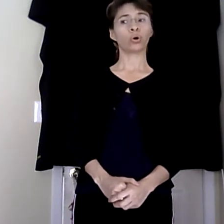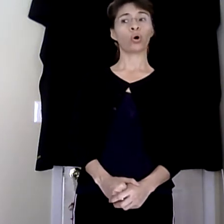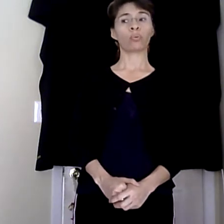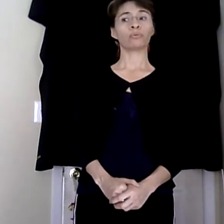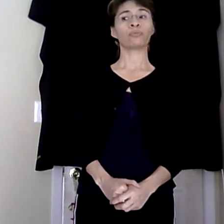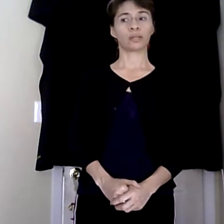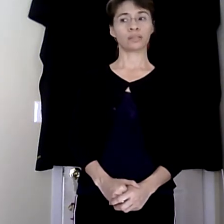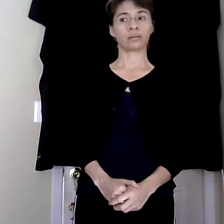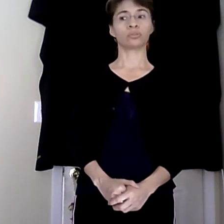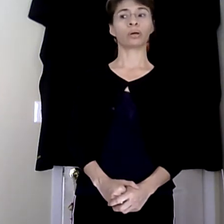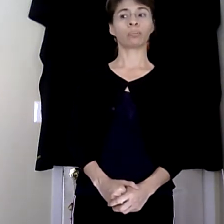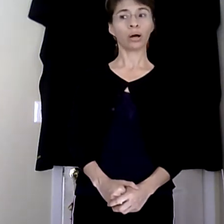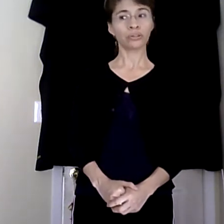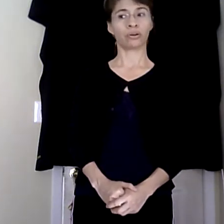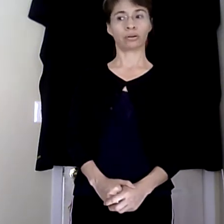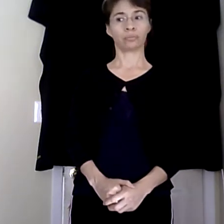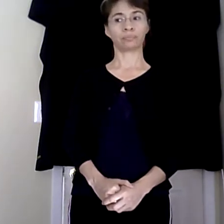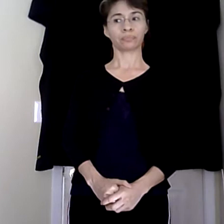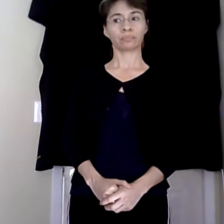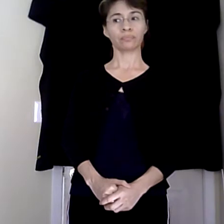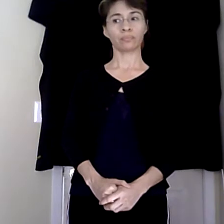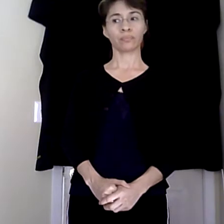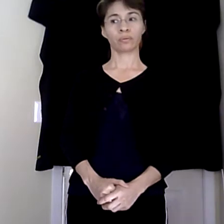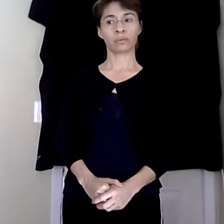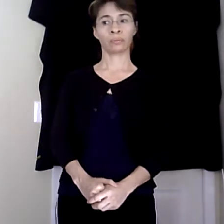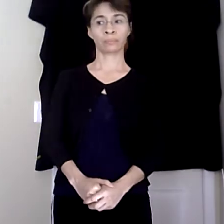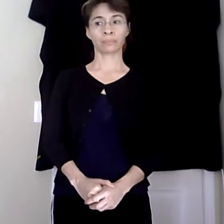go over the fence onto my backyard.